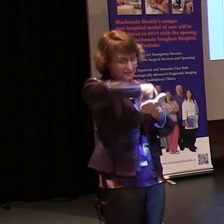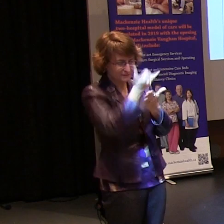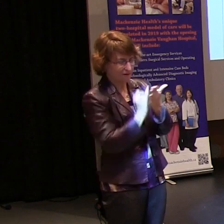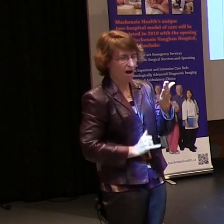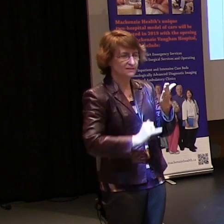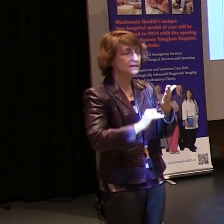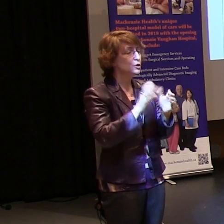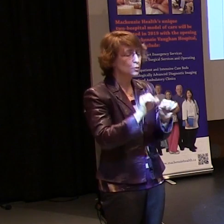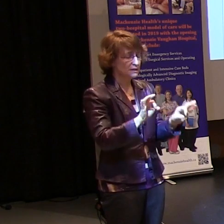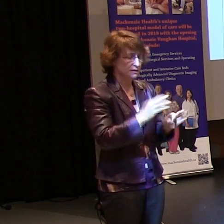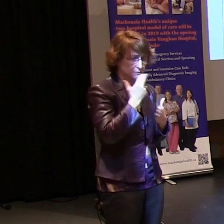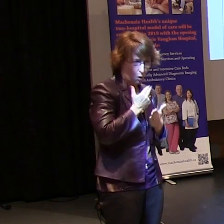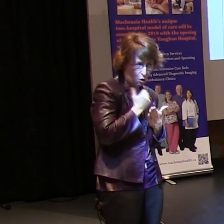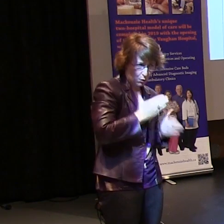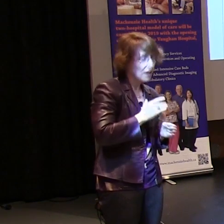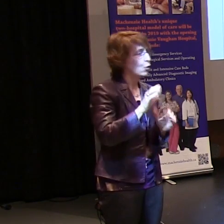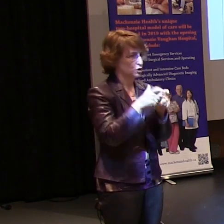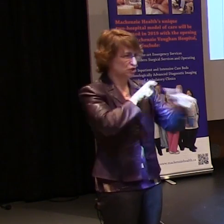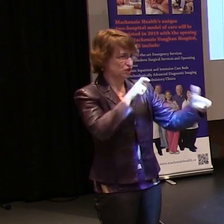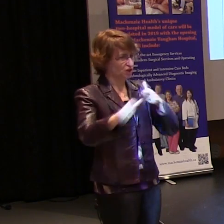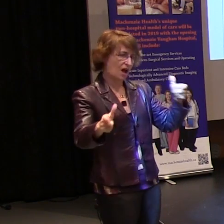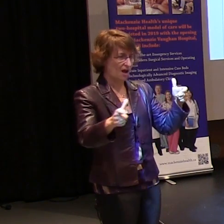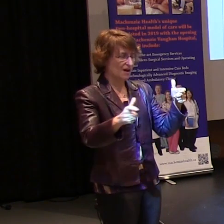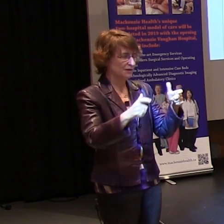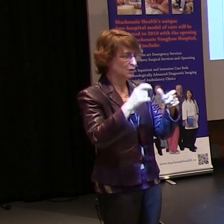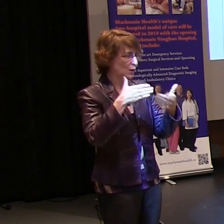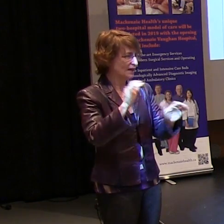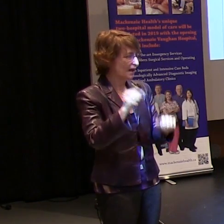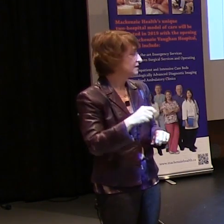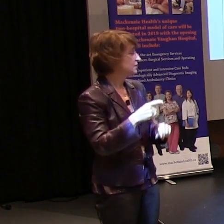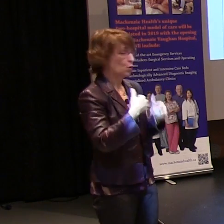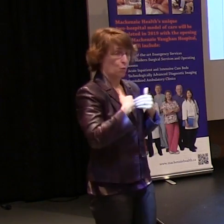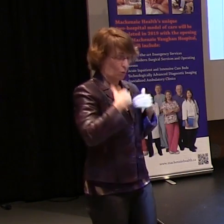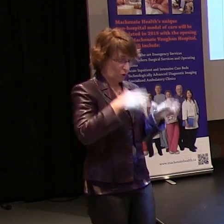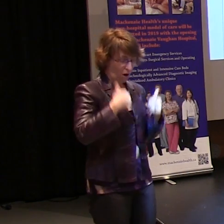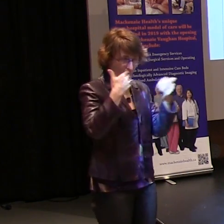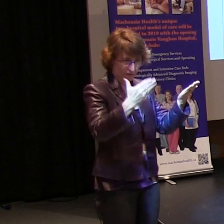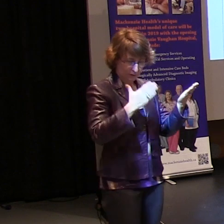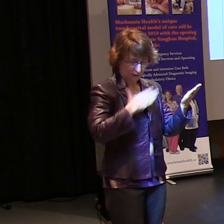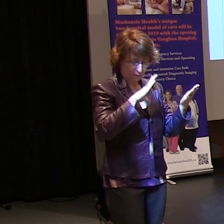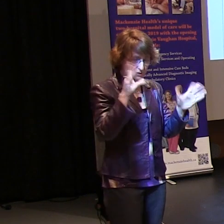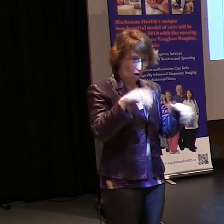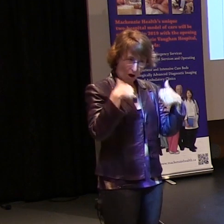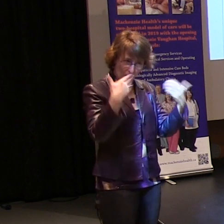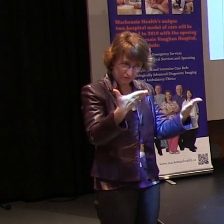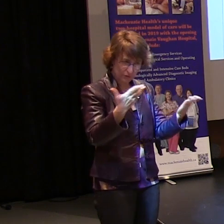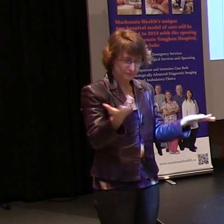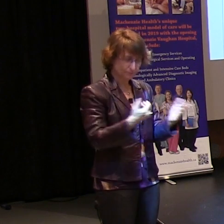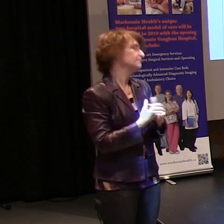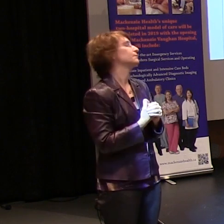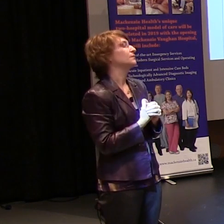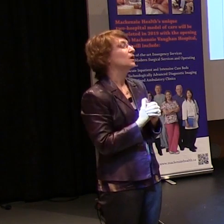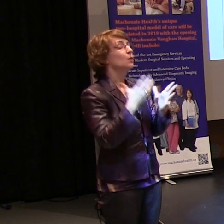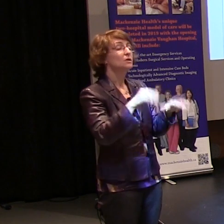in small scale and in the big scale as well. So what we want to offer you in the new hospital, we want to offer